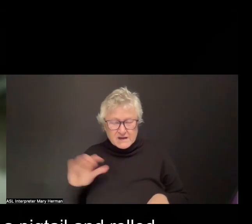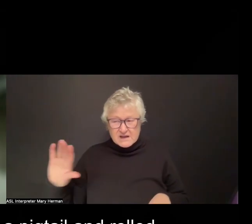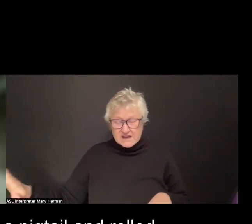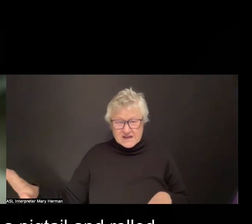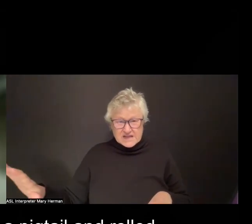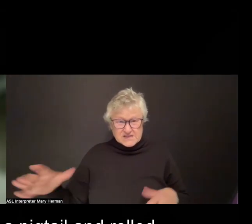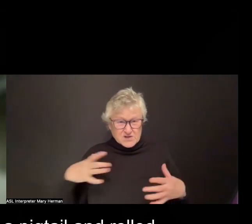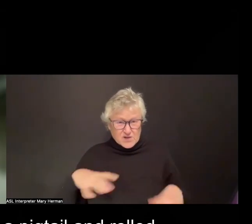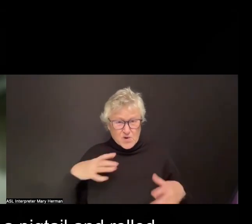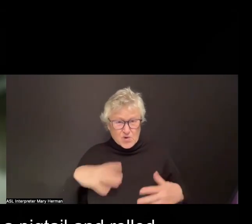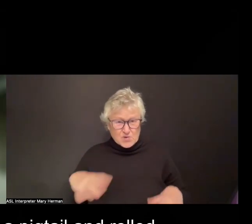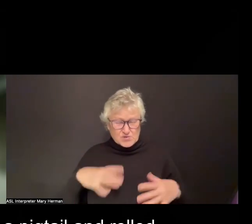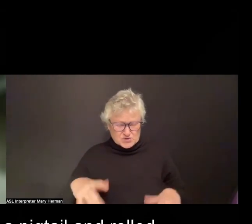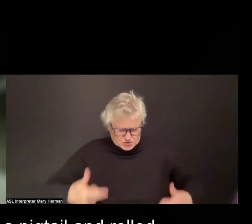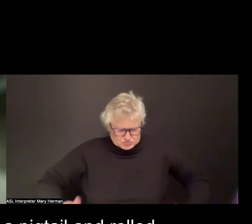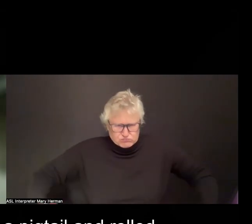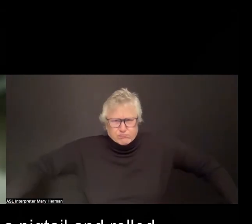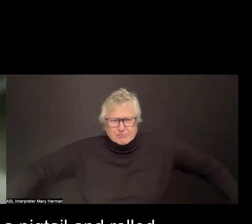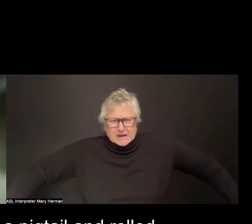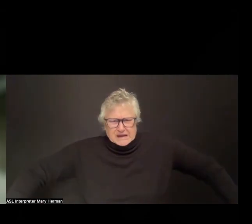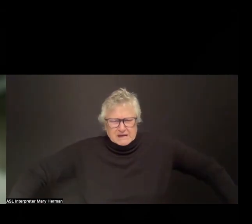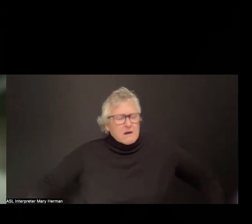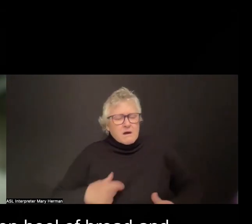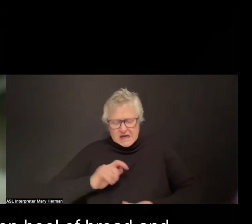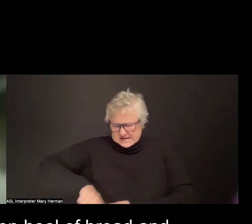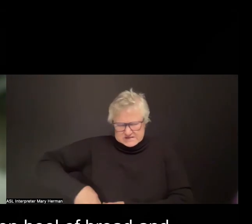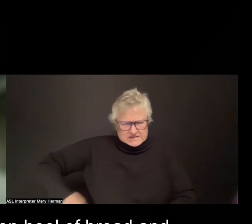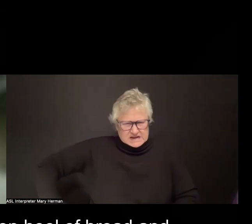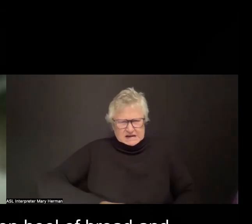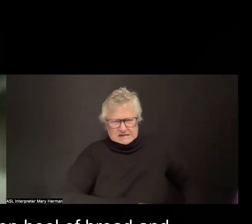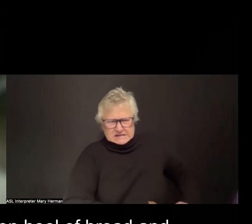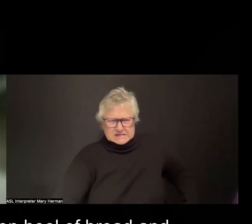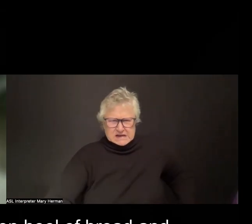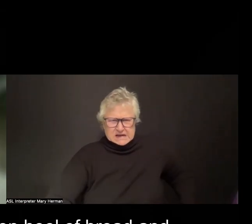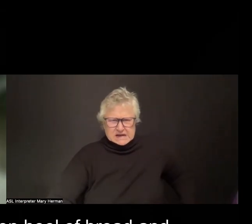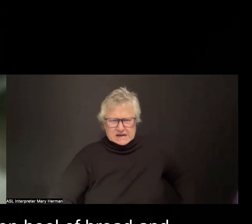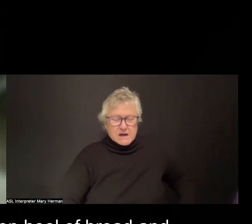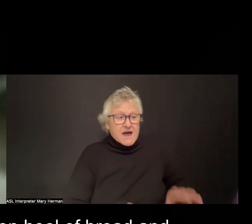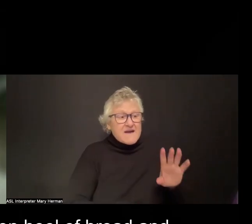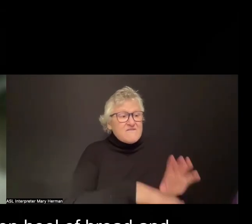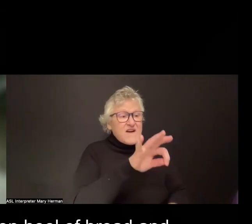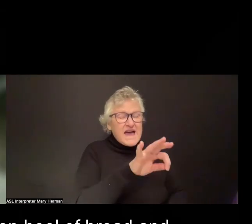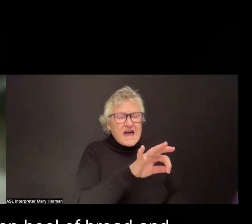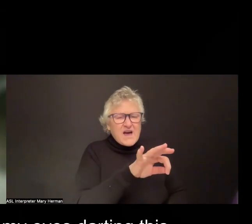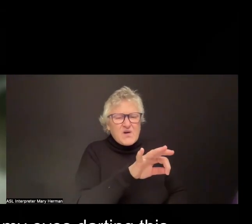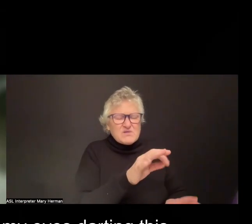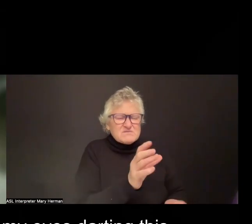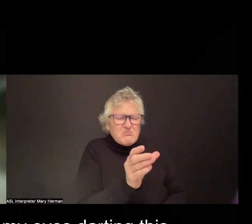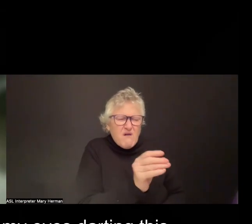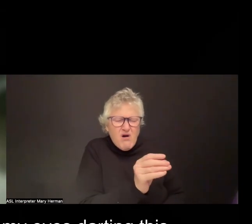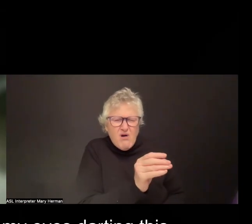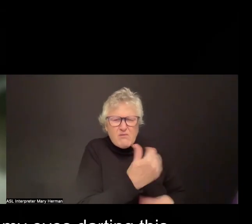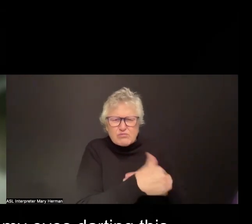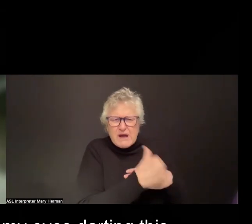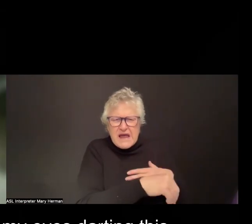I'd tied my hair in a pigtail and rolled a stolen kerchief about my neck. I'd found a half-eaten heel of bread and was gnawing on it in the shadow of a blacksmith